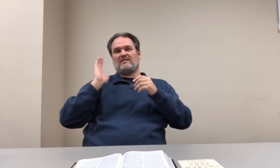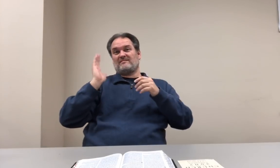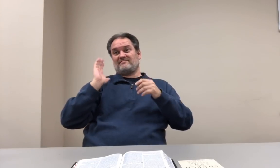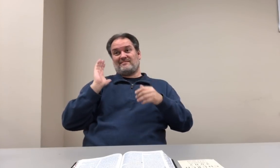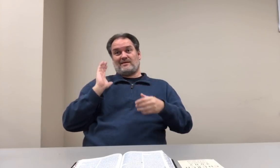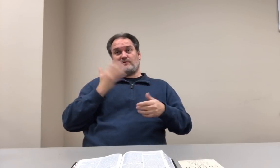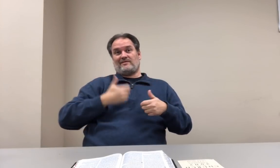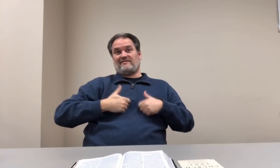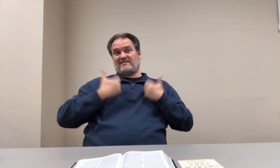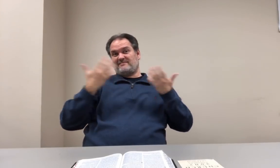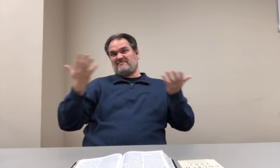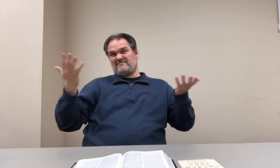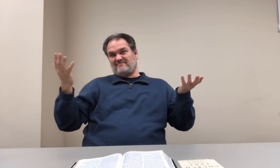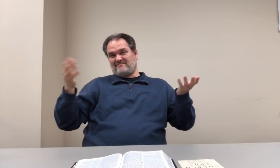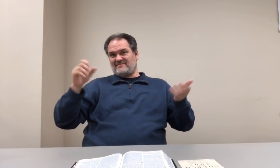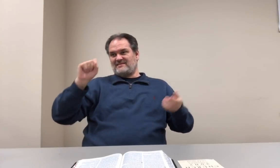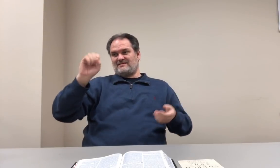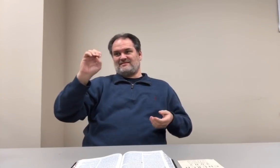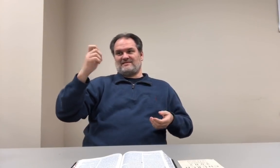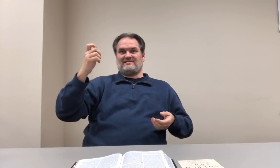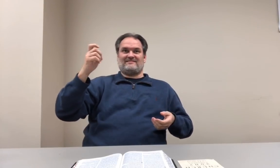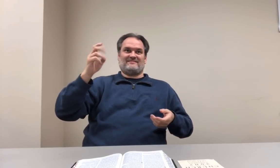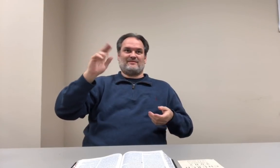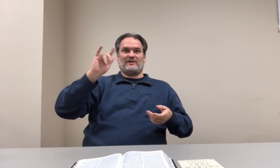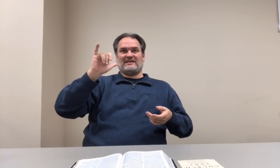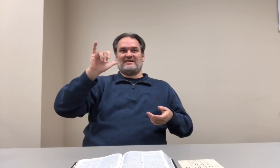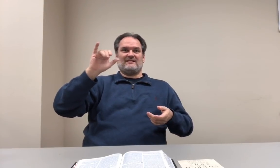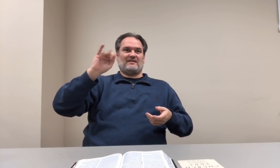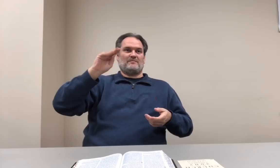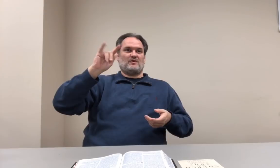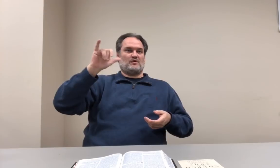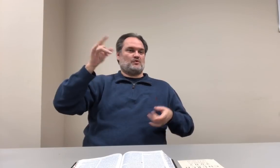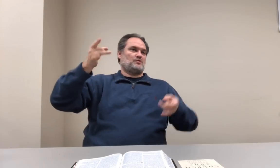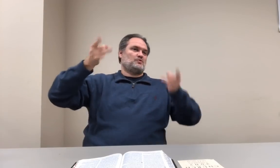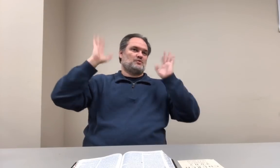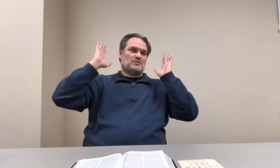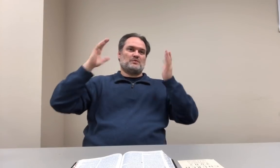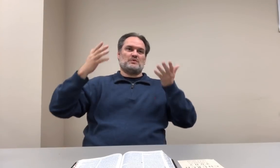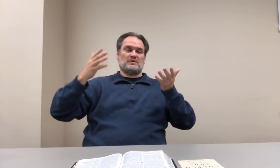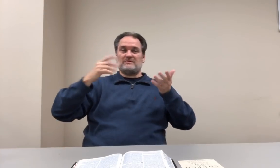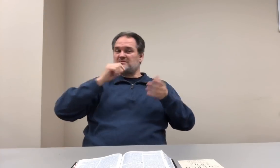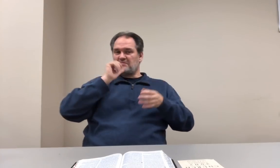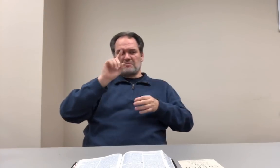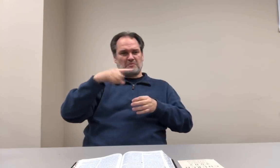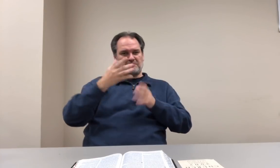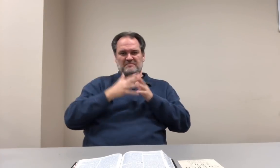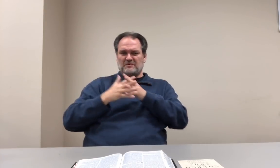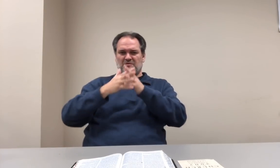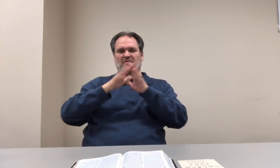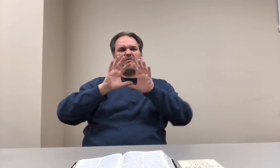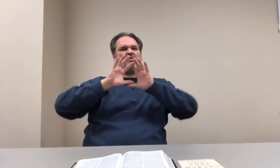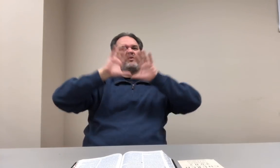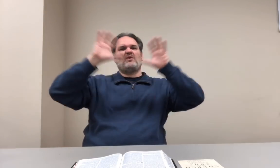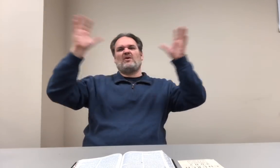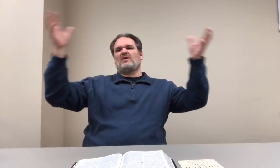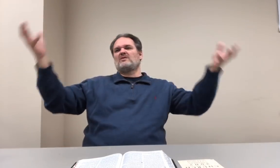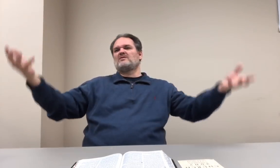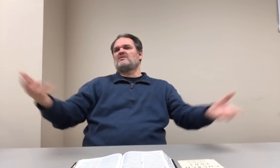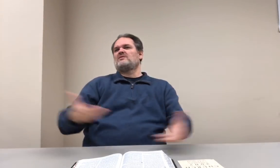of all of our measurements. The very name of God, Yahweh or Lord, speaks to this. In other words, there's no